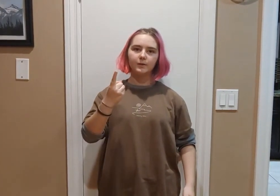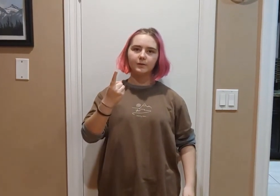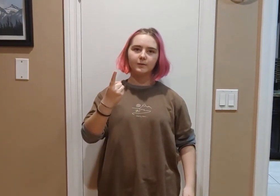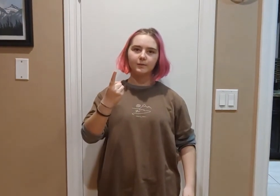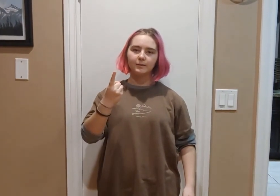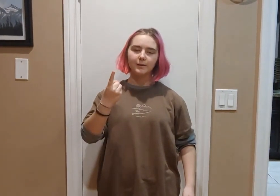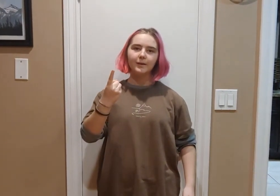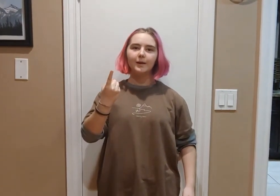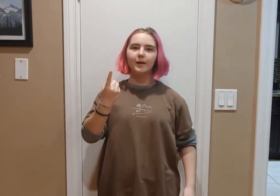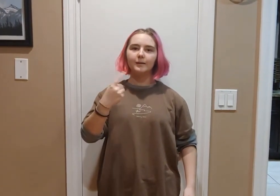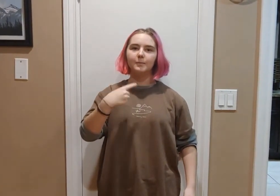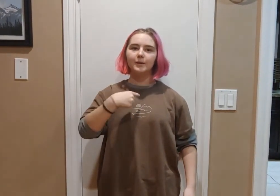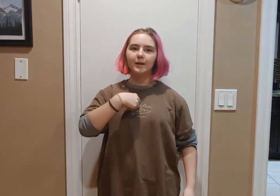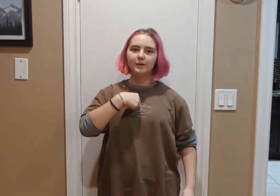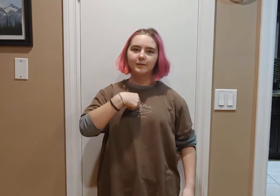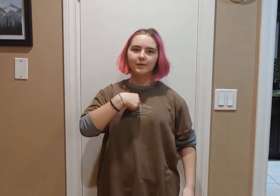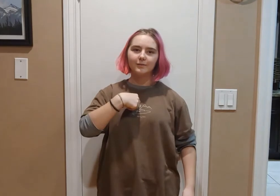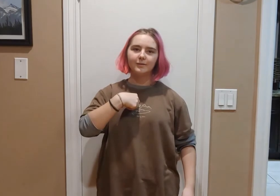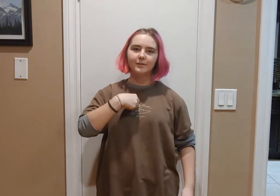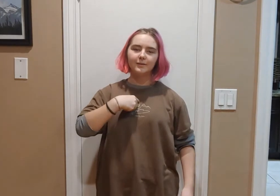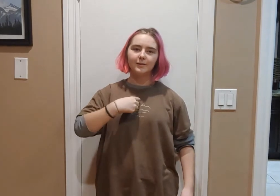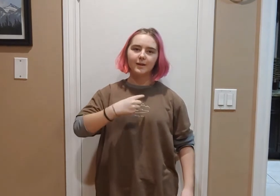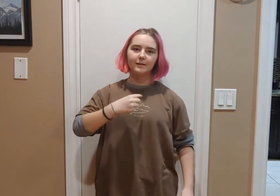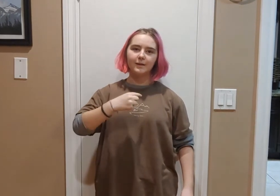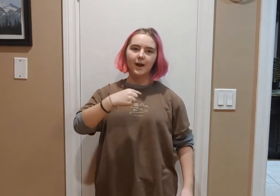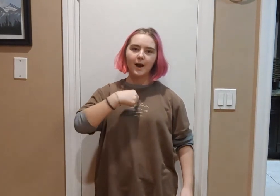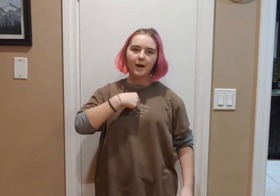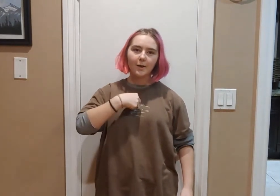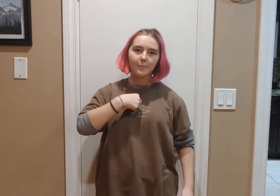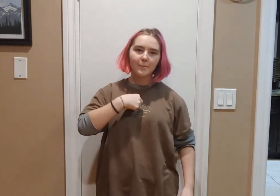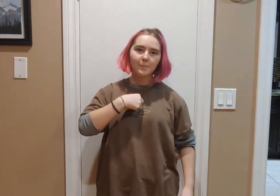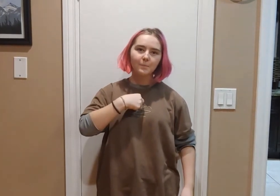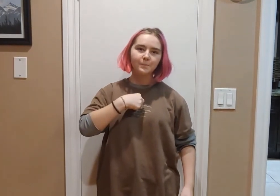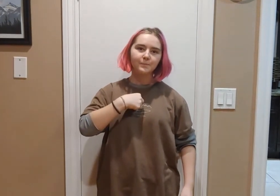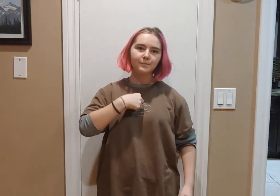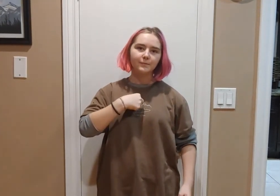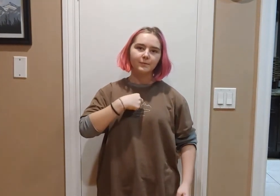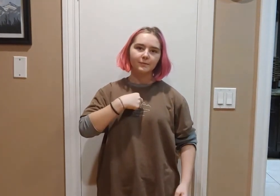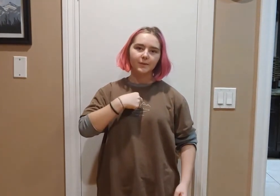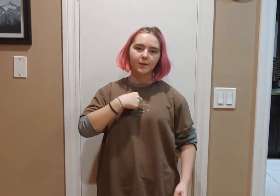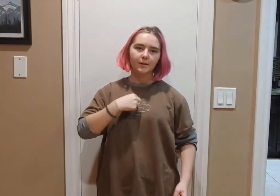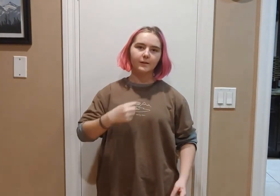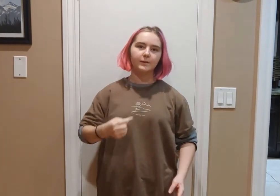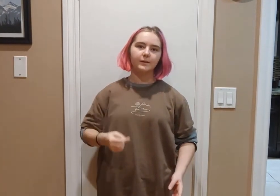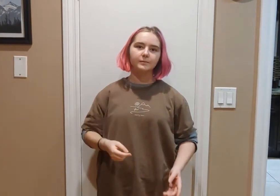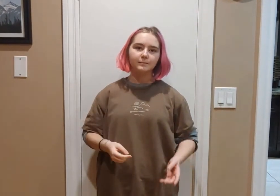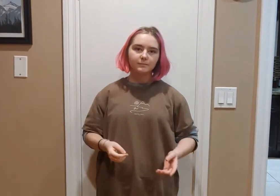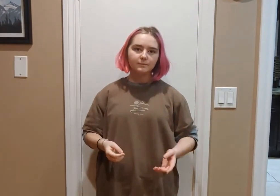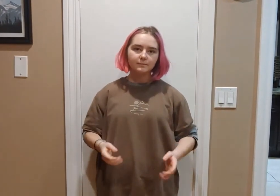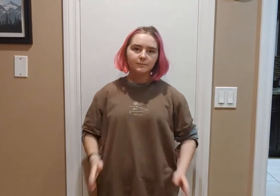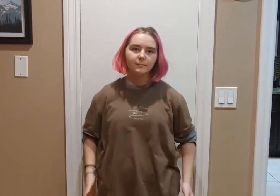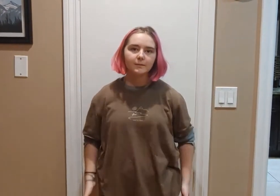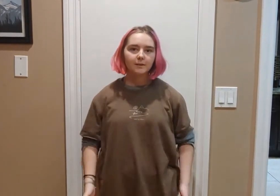and point it at yourself and say, I'm gonna